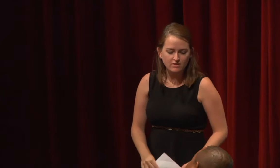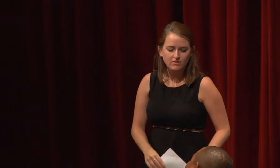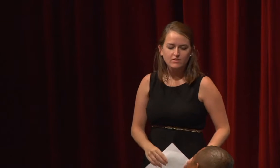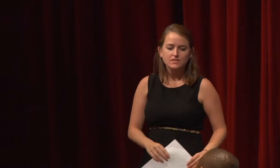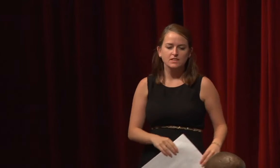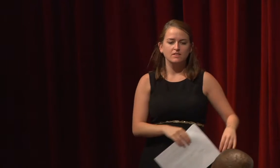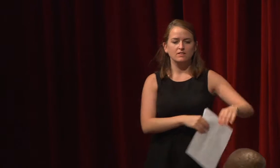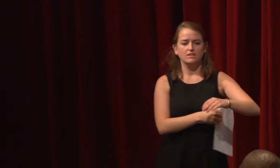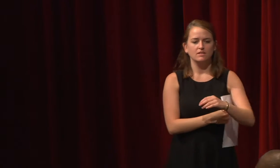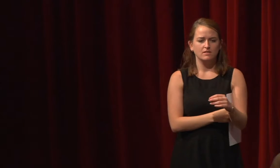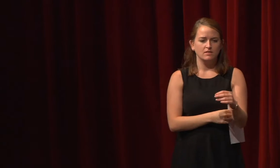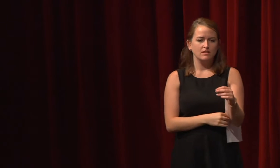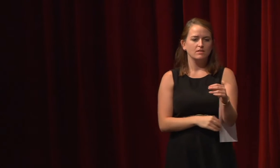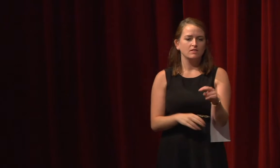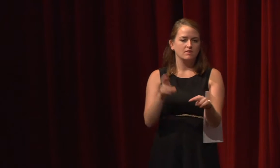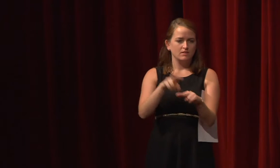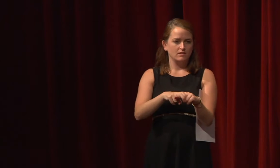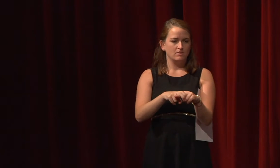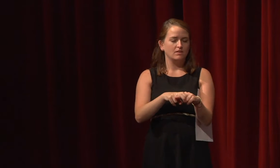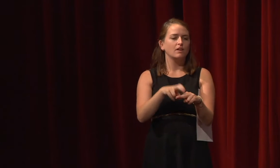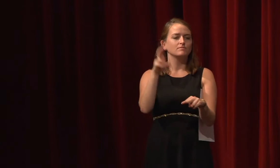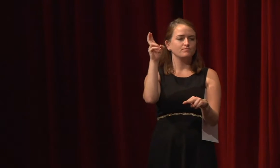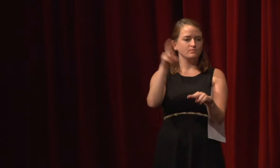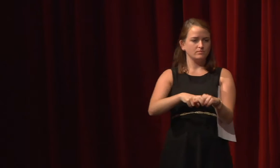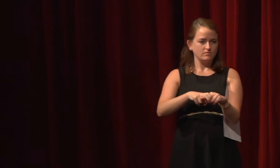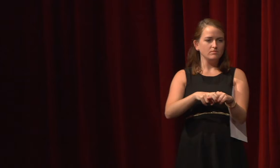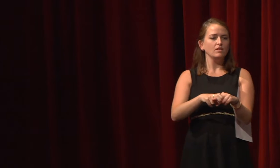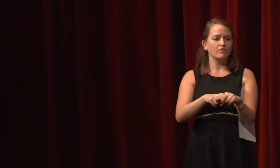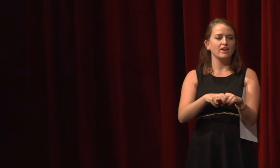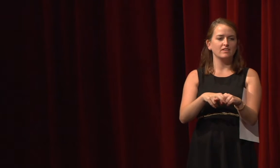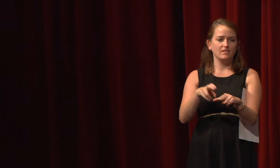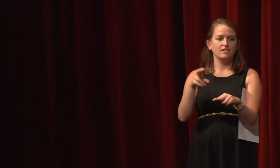Cherry. Now remember, it helps to adjust the shape of the head. Right.